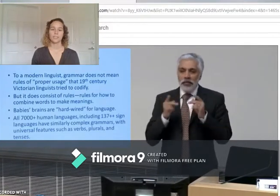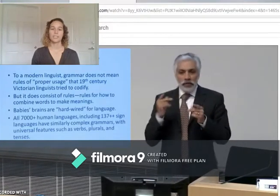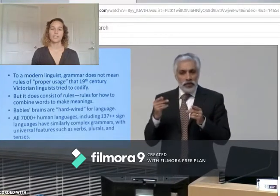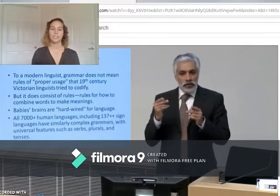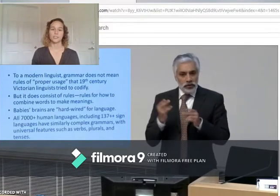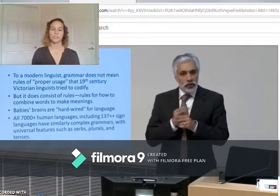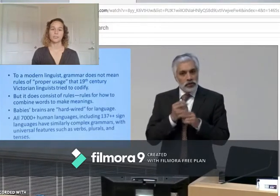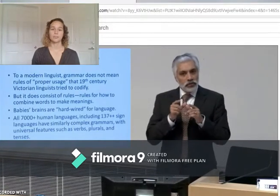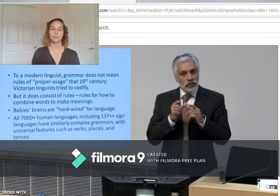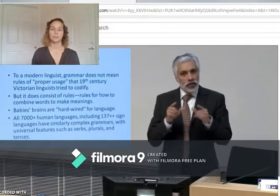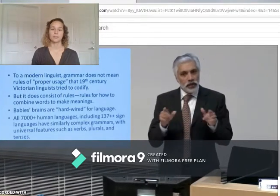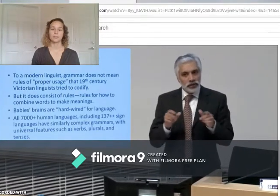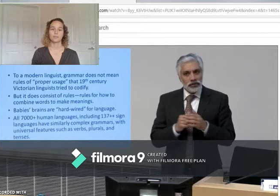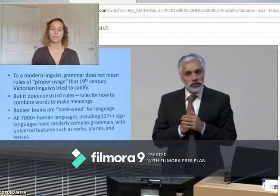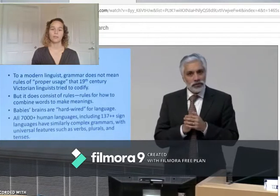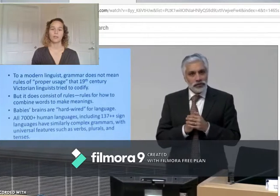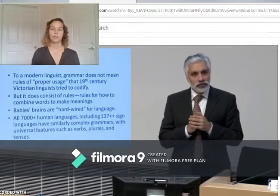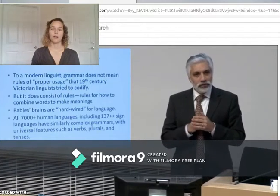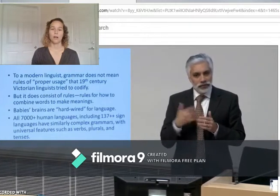It's very interesting.